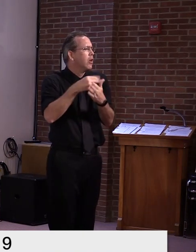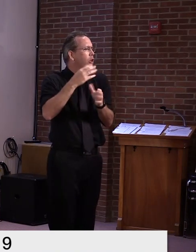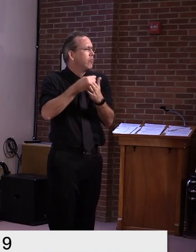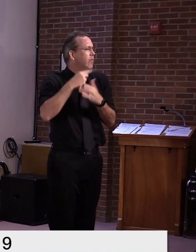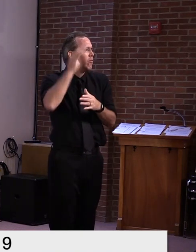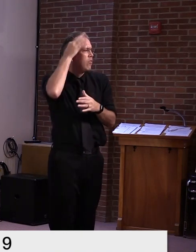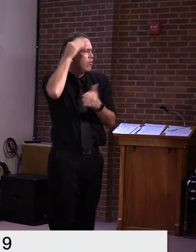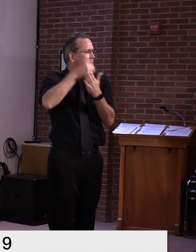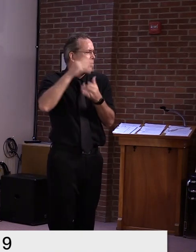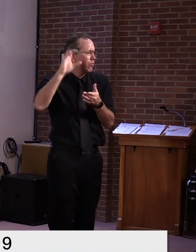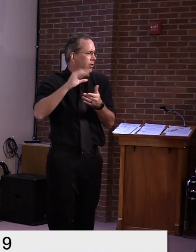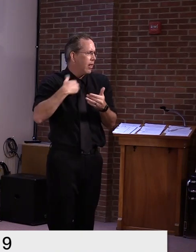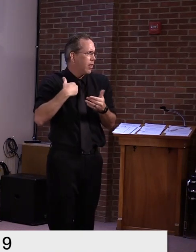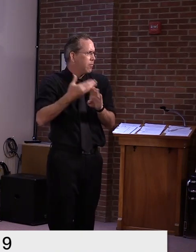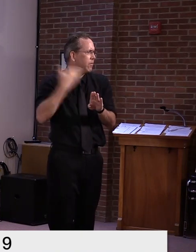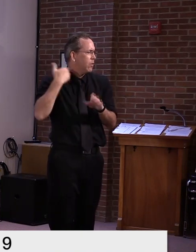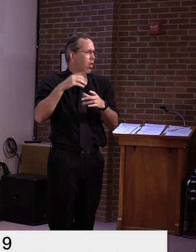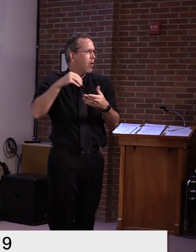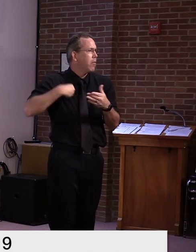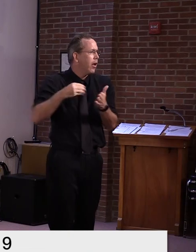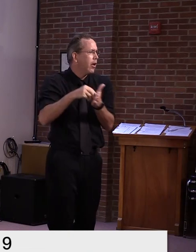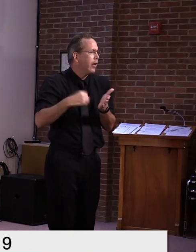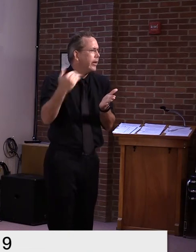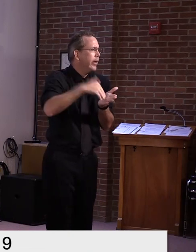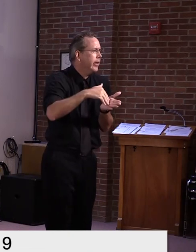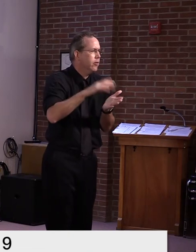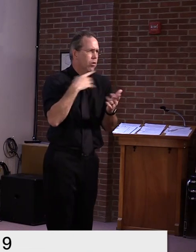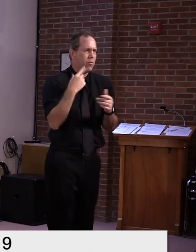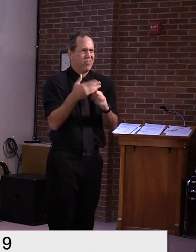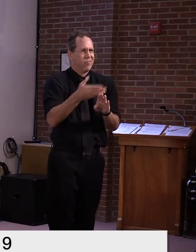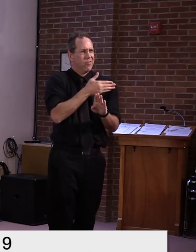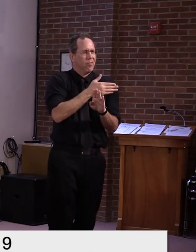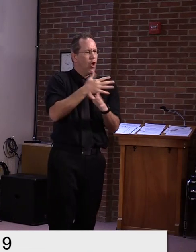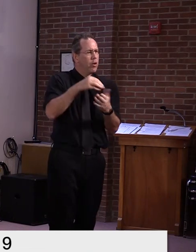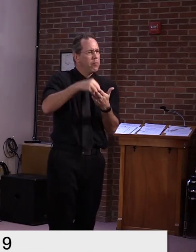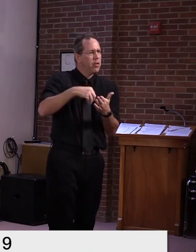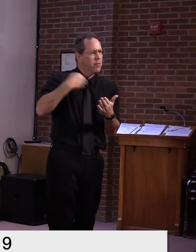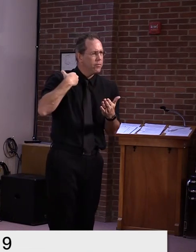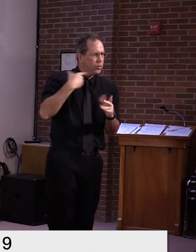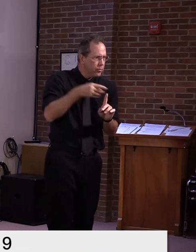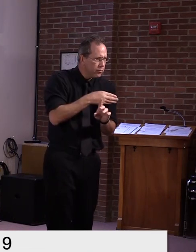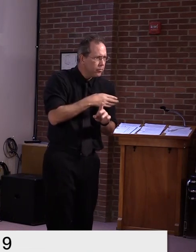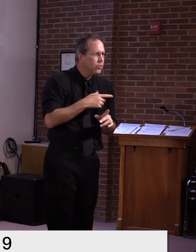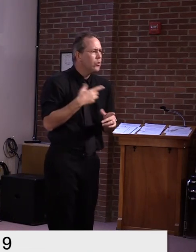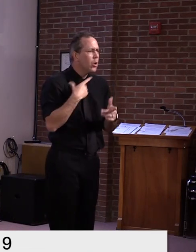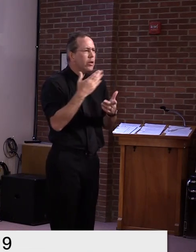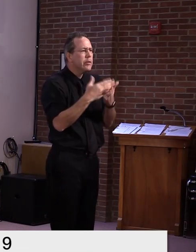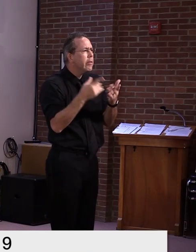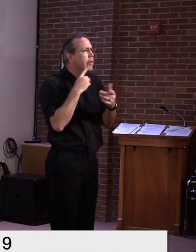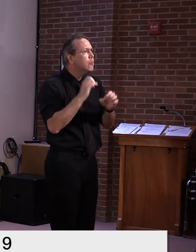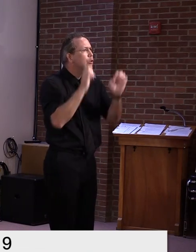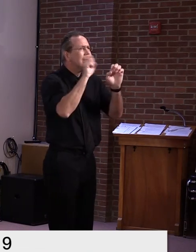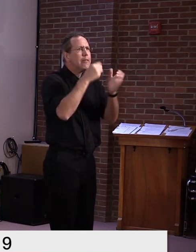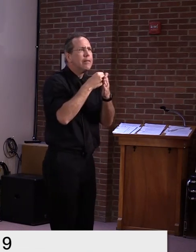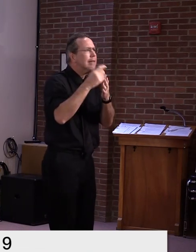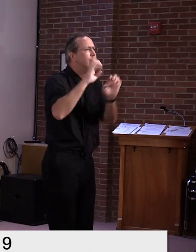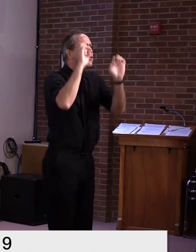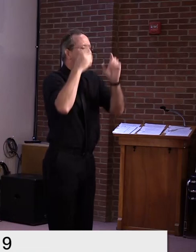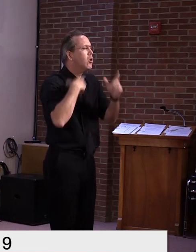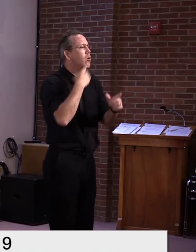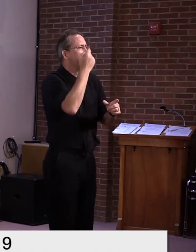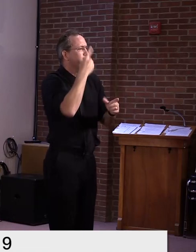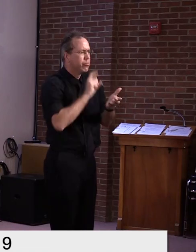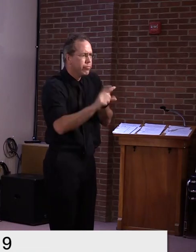AHS previously. That could include the initial April retainer payments, sustained monthly retainer